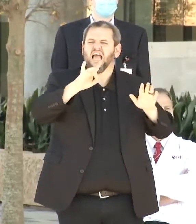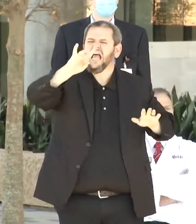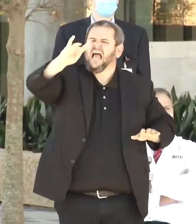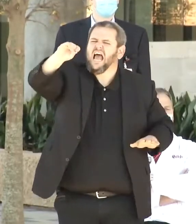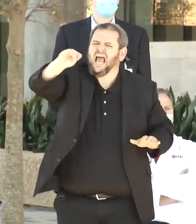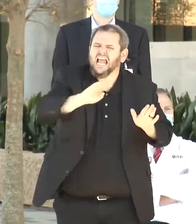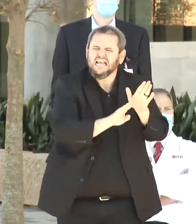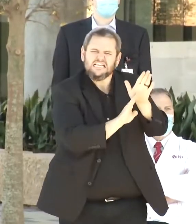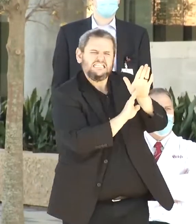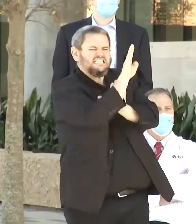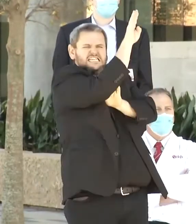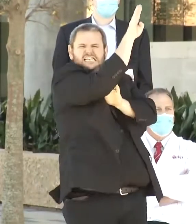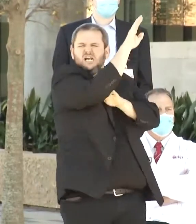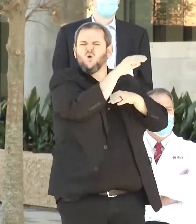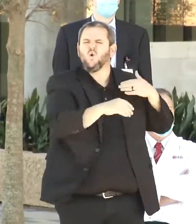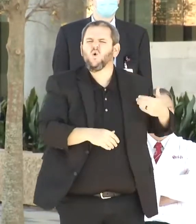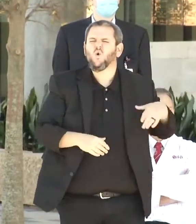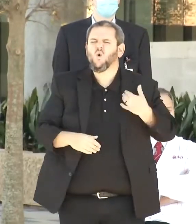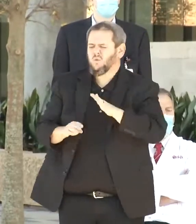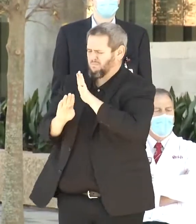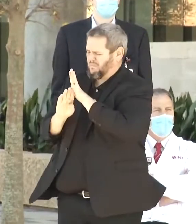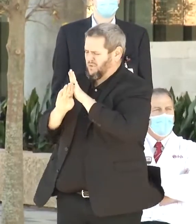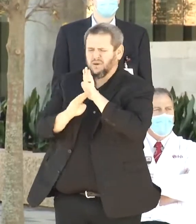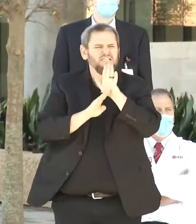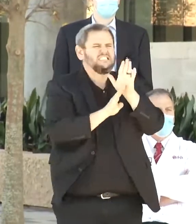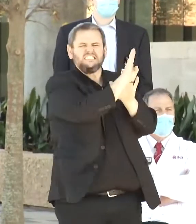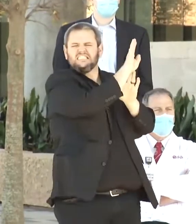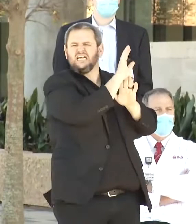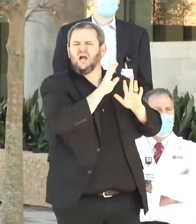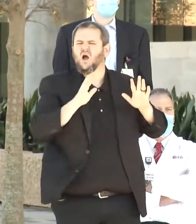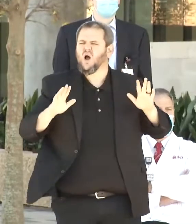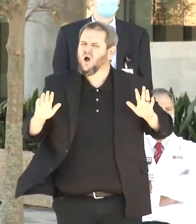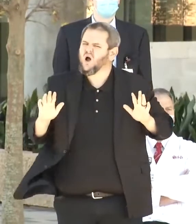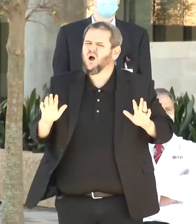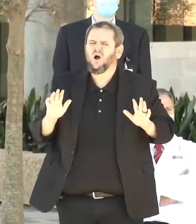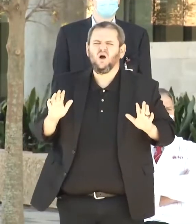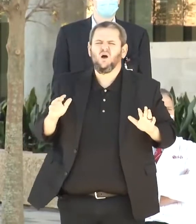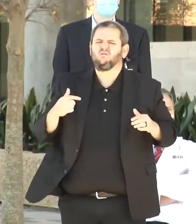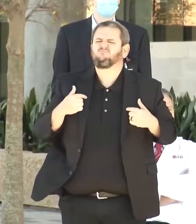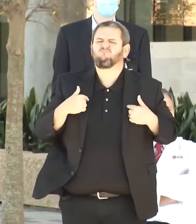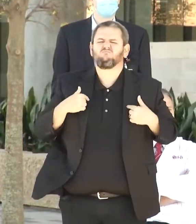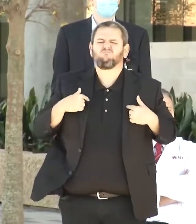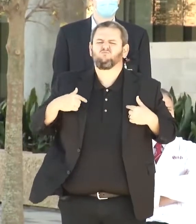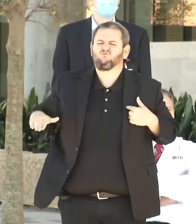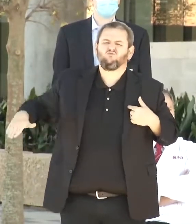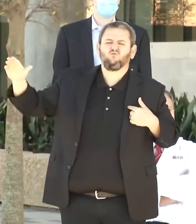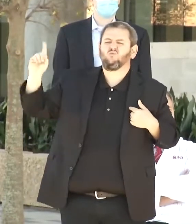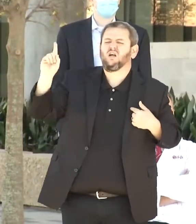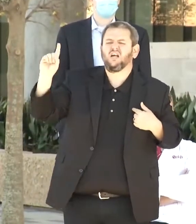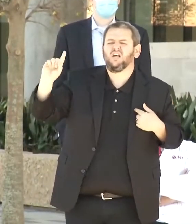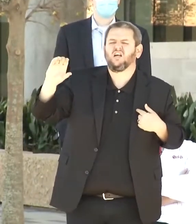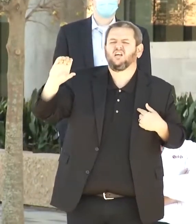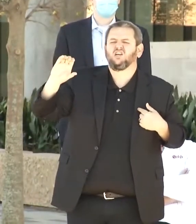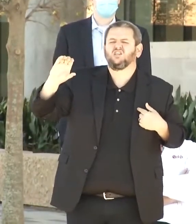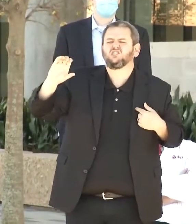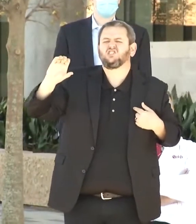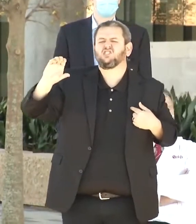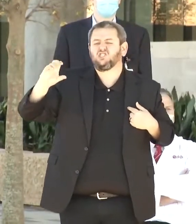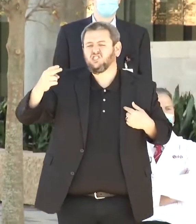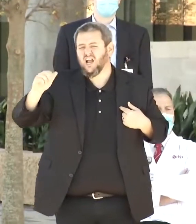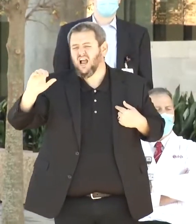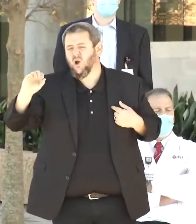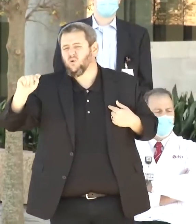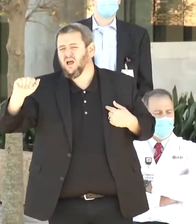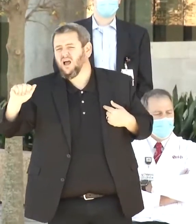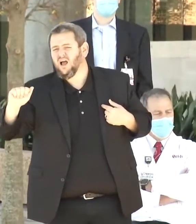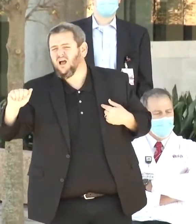I grew up outside of Chakota, Oklahoma. I'm grateful to Carrie Underwood for putting our hometown on the map, but Chakota was town for